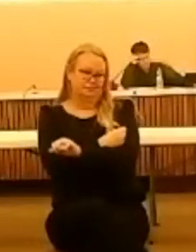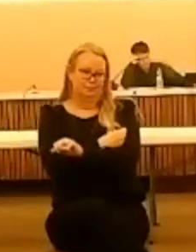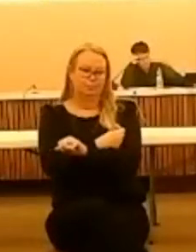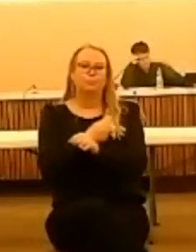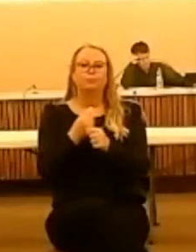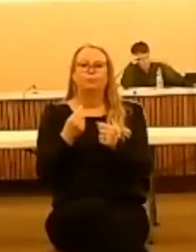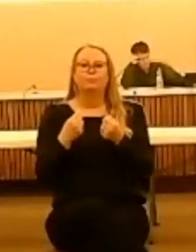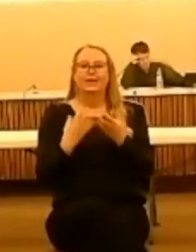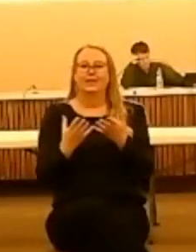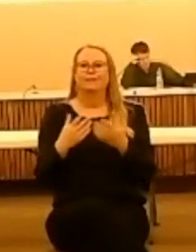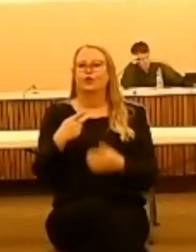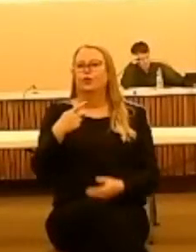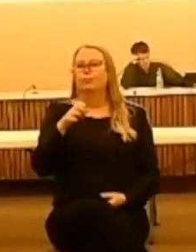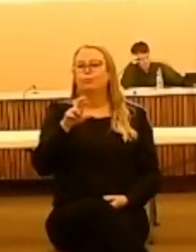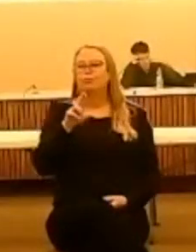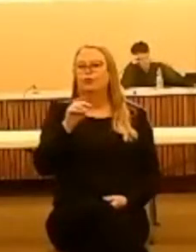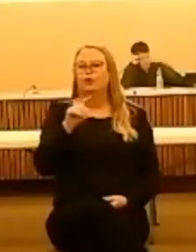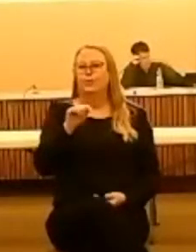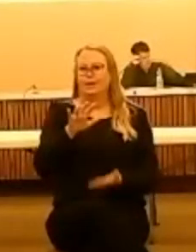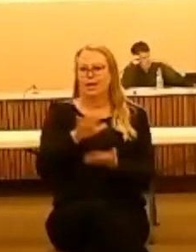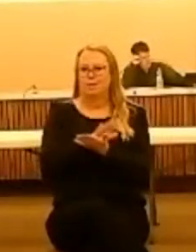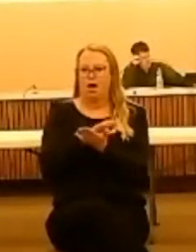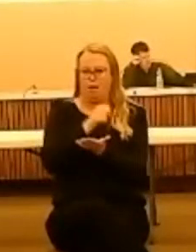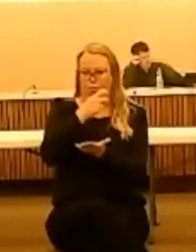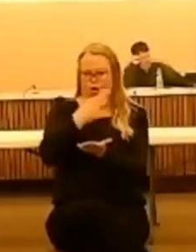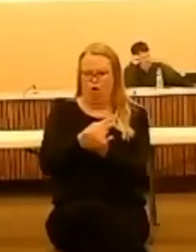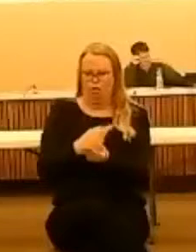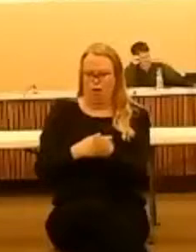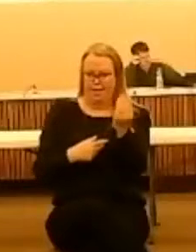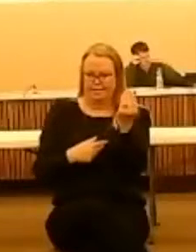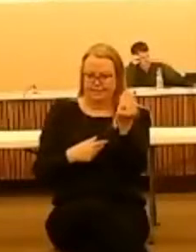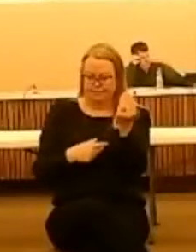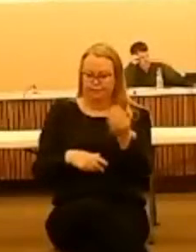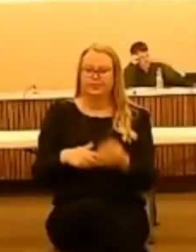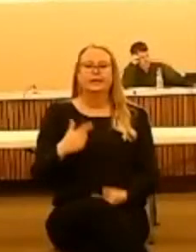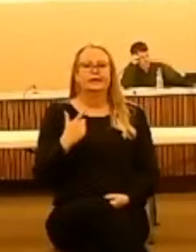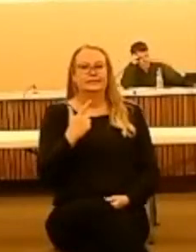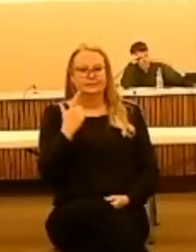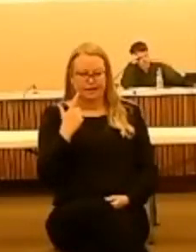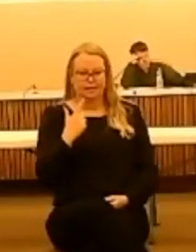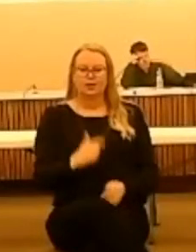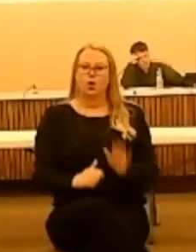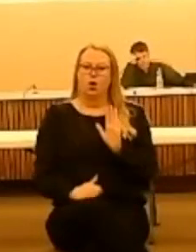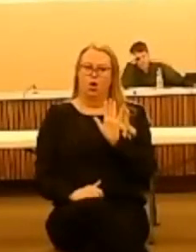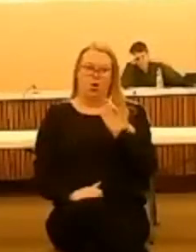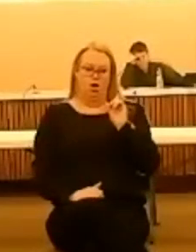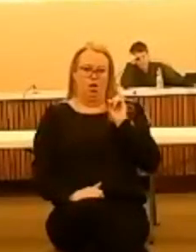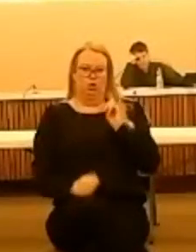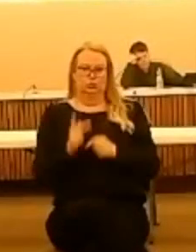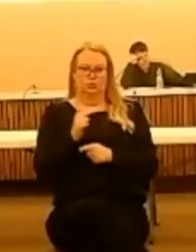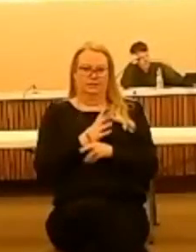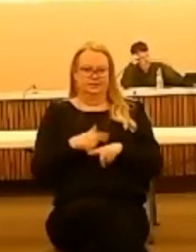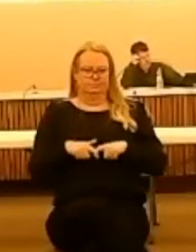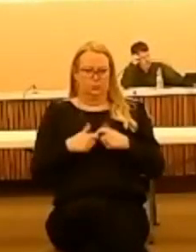permits. Seconded. So I'll note that there's two that